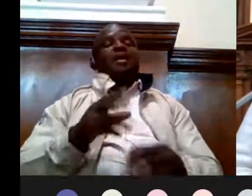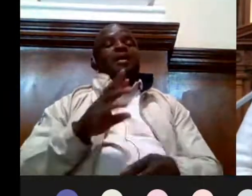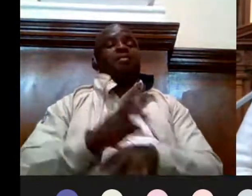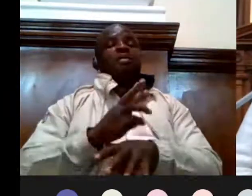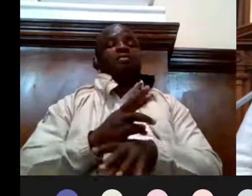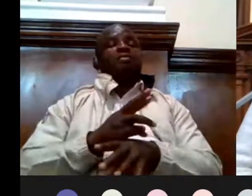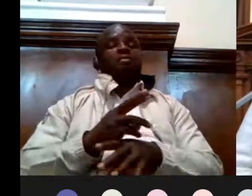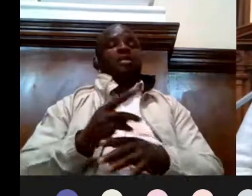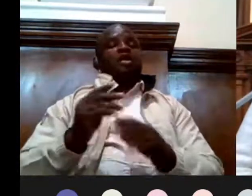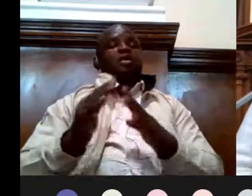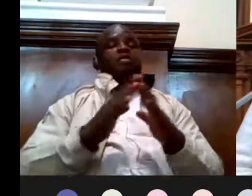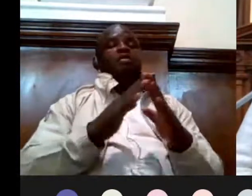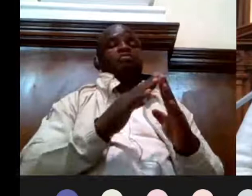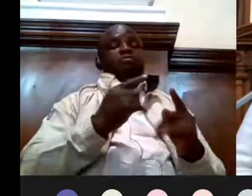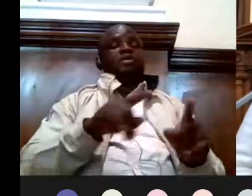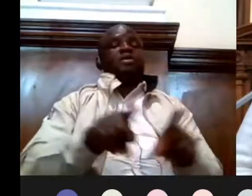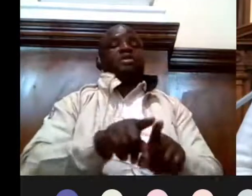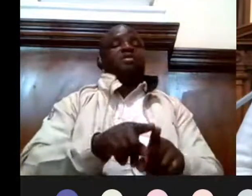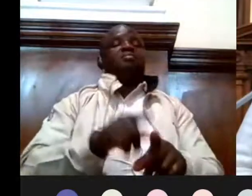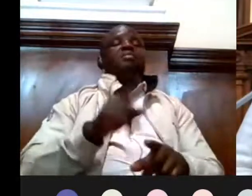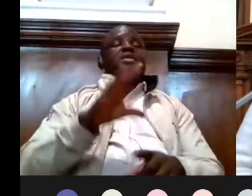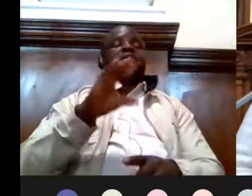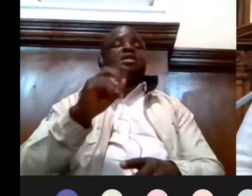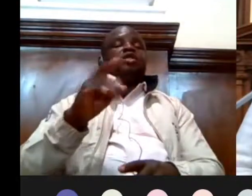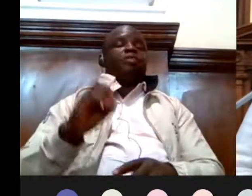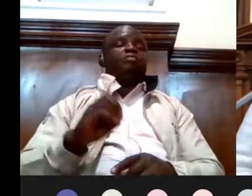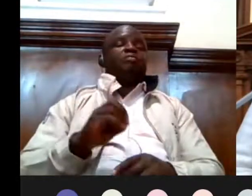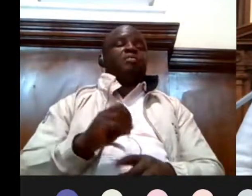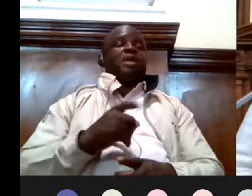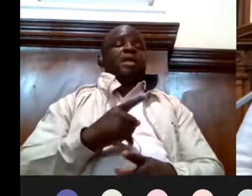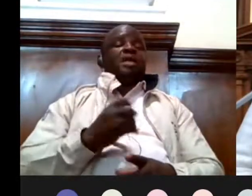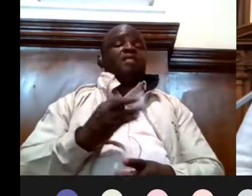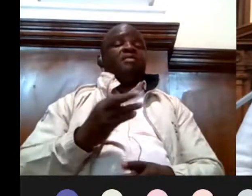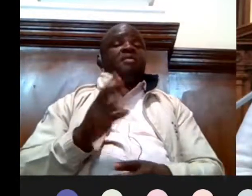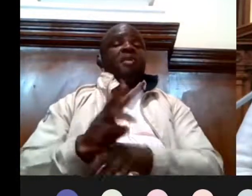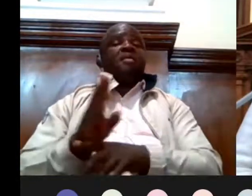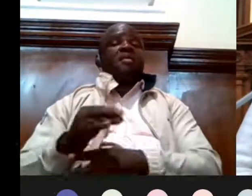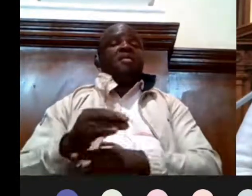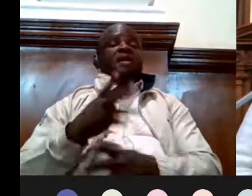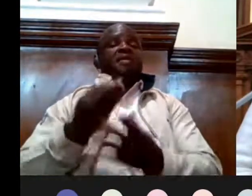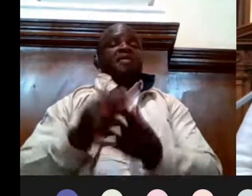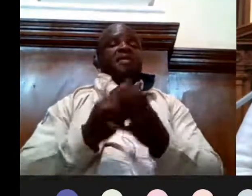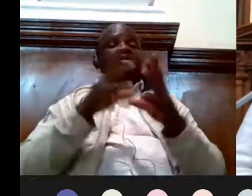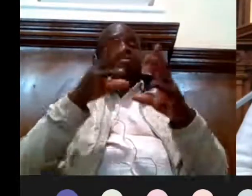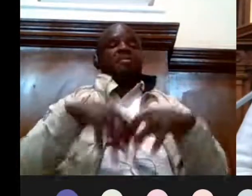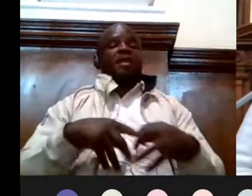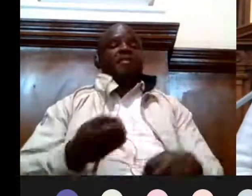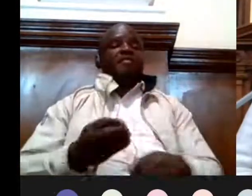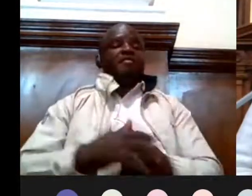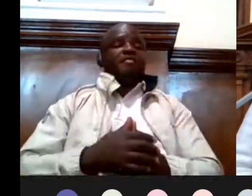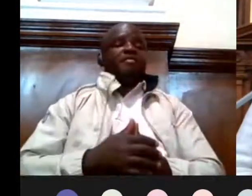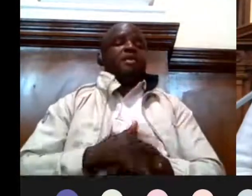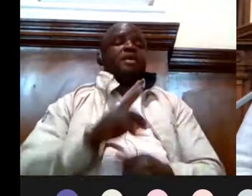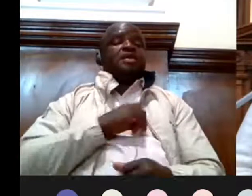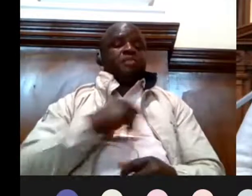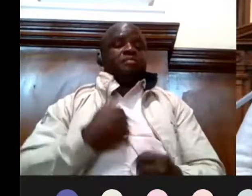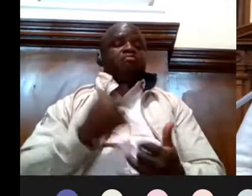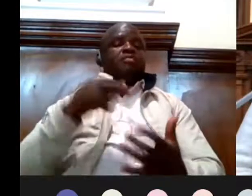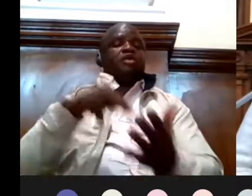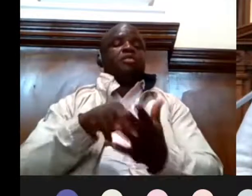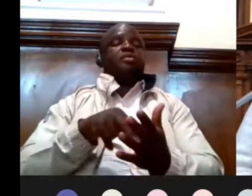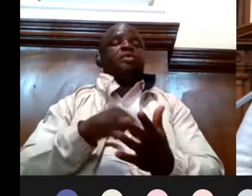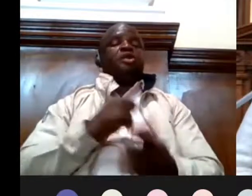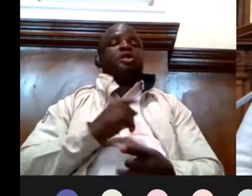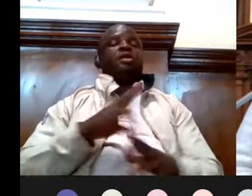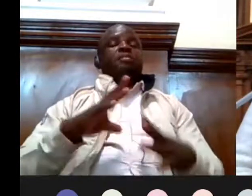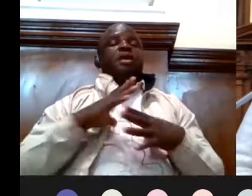uo ya lelapa leo. If me alisiko ebe dintodi apeleka. That is why today I'm standing here boldly and